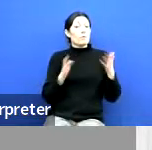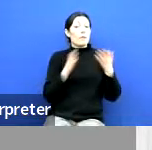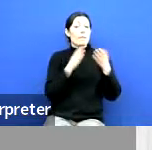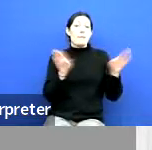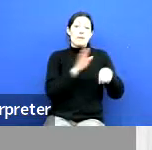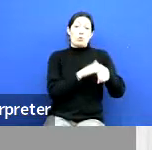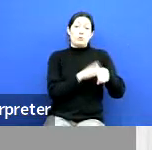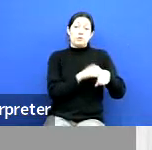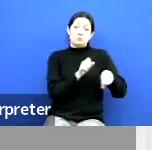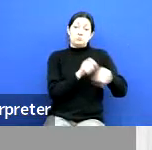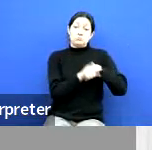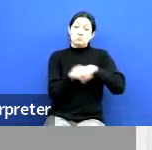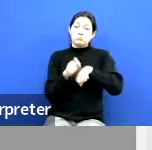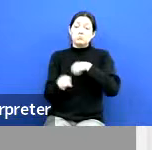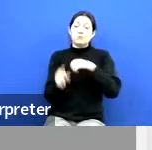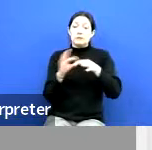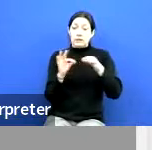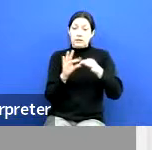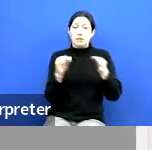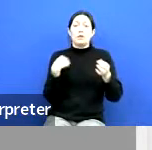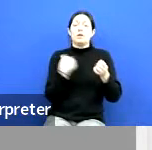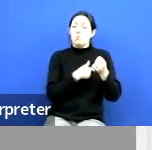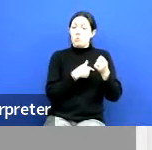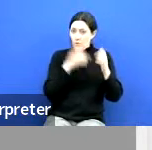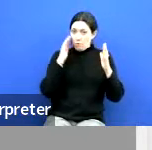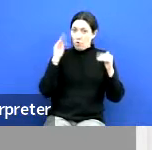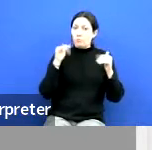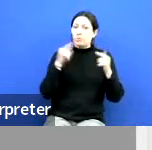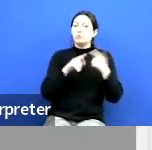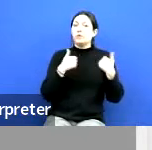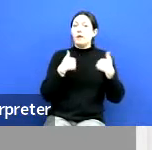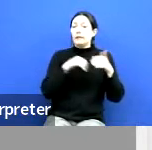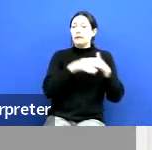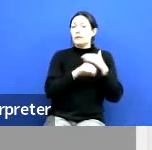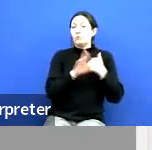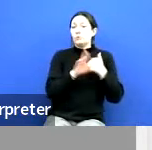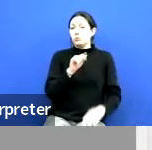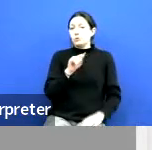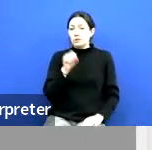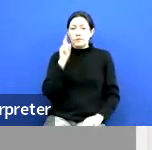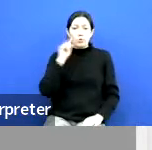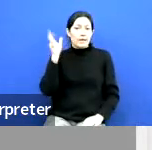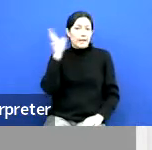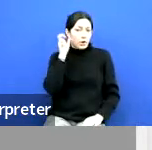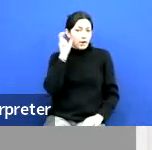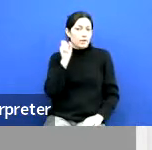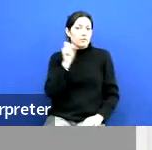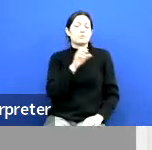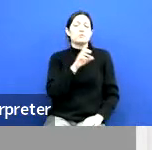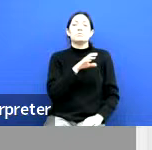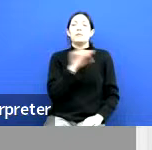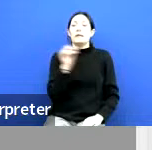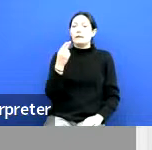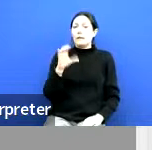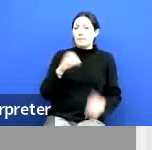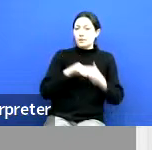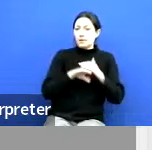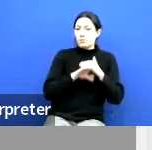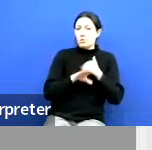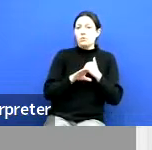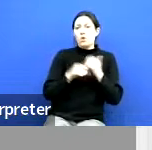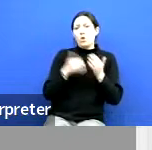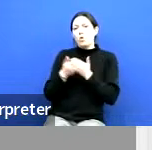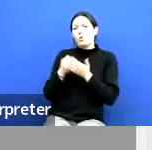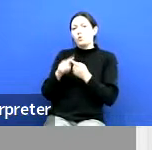some units that are planned for some handicap hearing accessible units. Those would be along the pond area. We